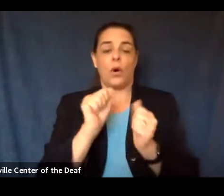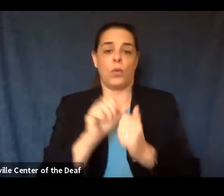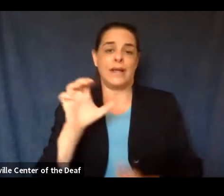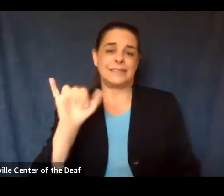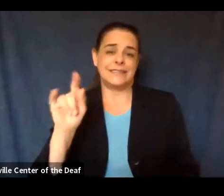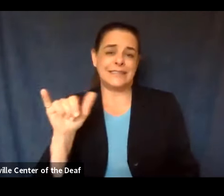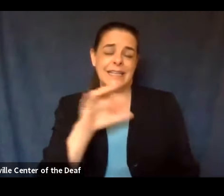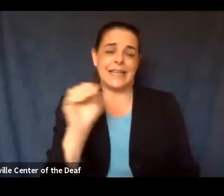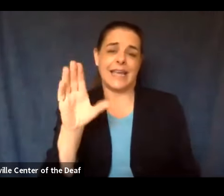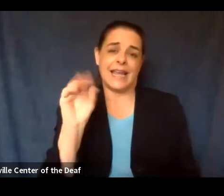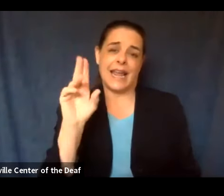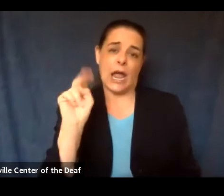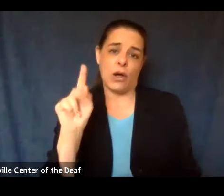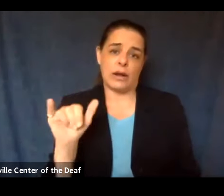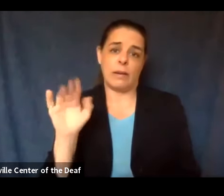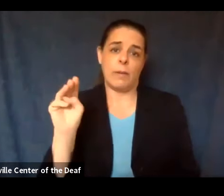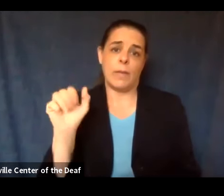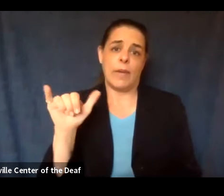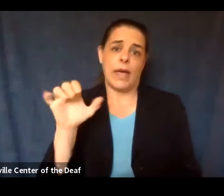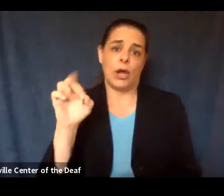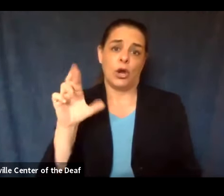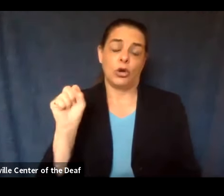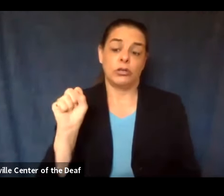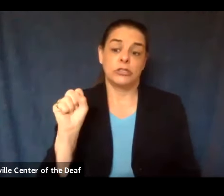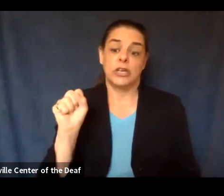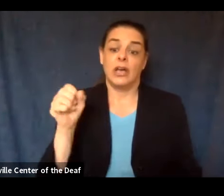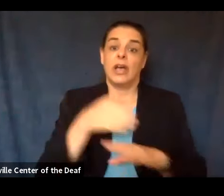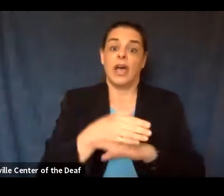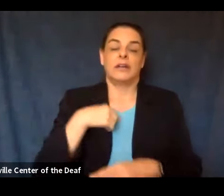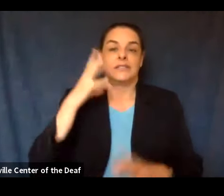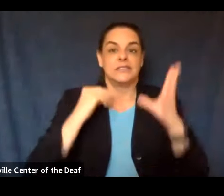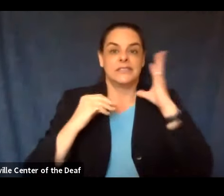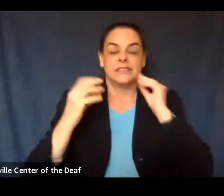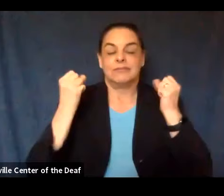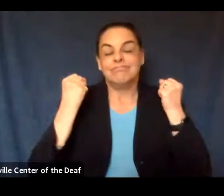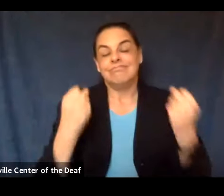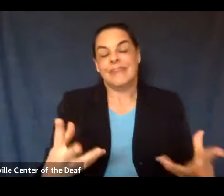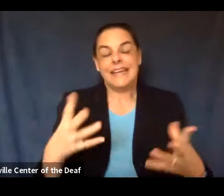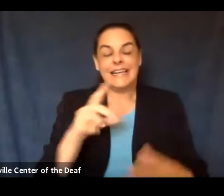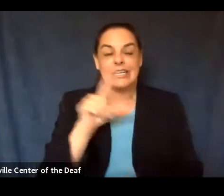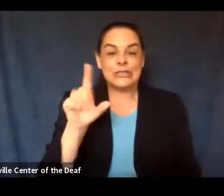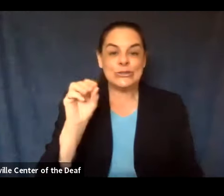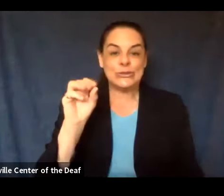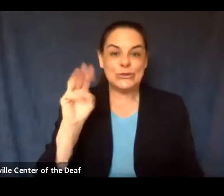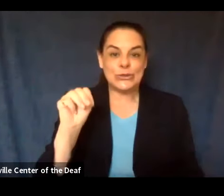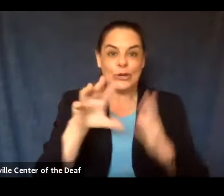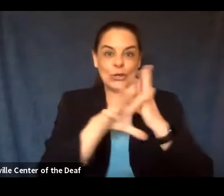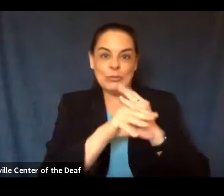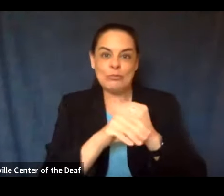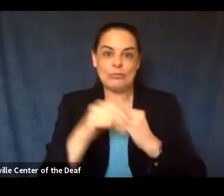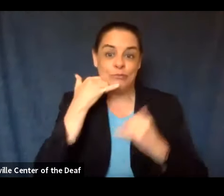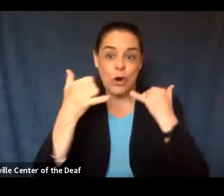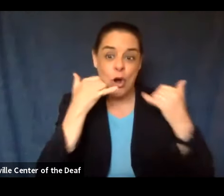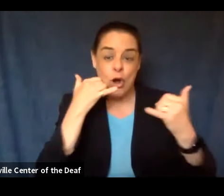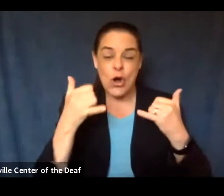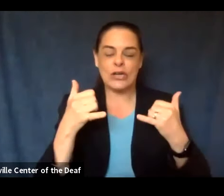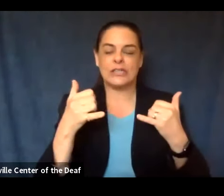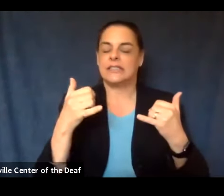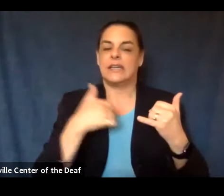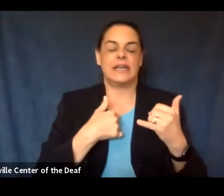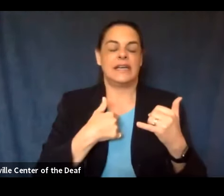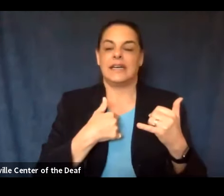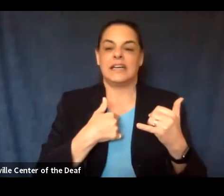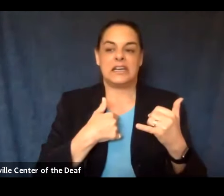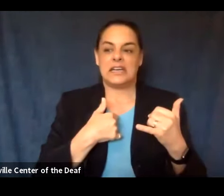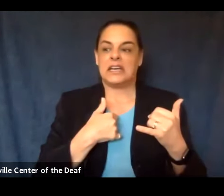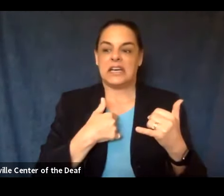mayors. After having been on many Zoom calls and many telephone calls over the last 6 weeks, I am not reluctant to say